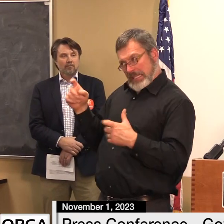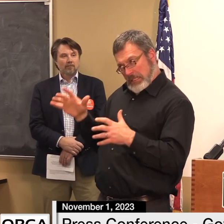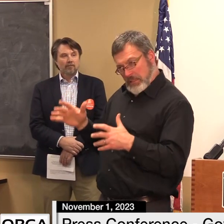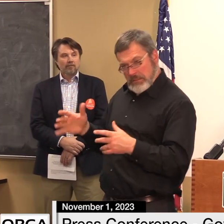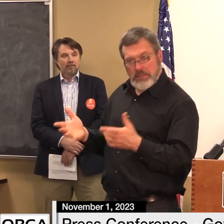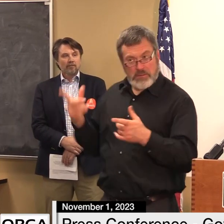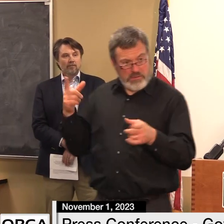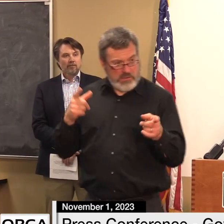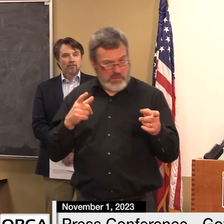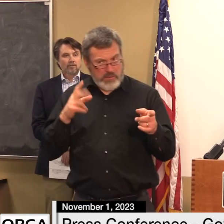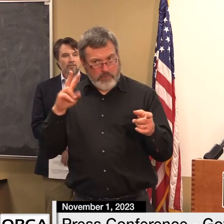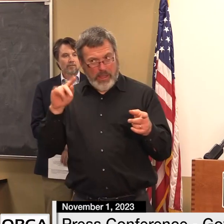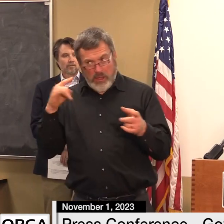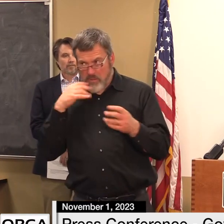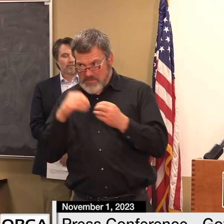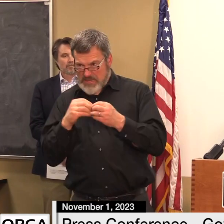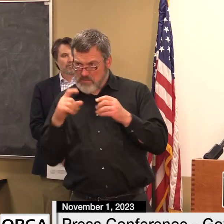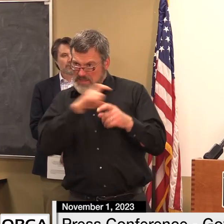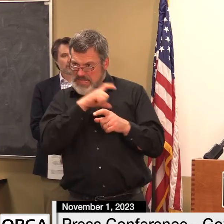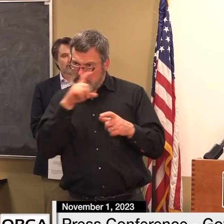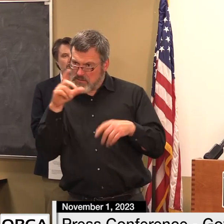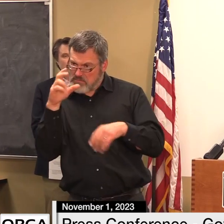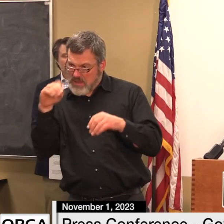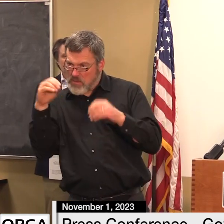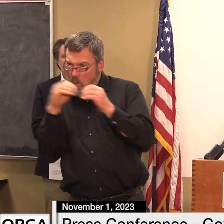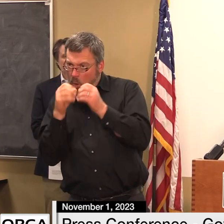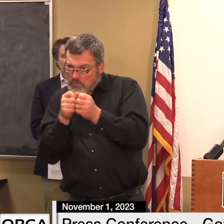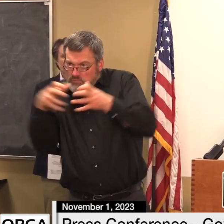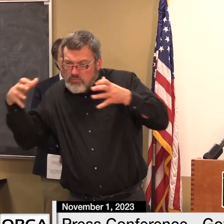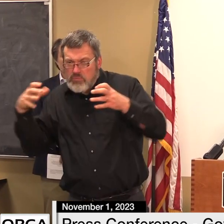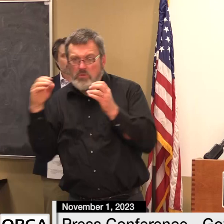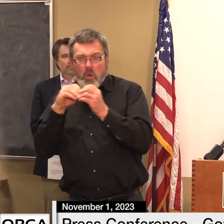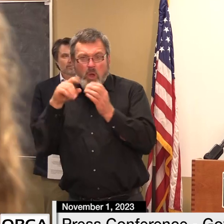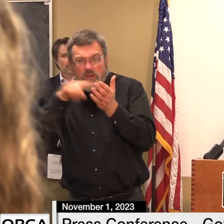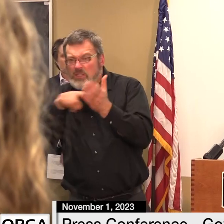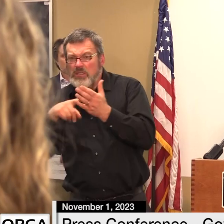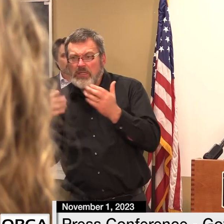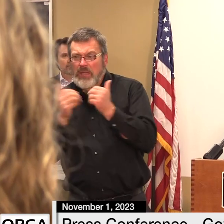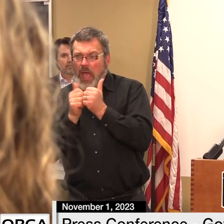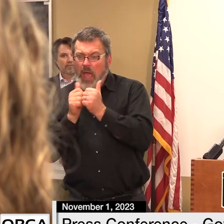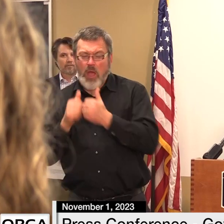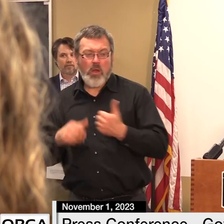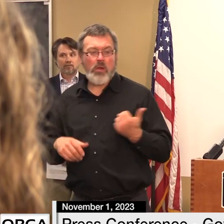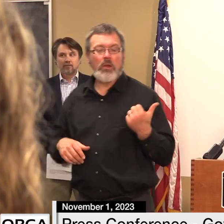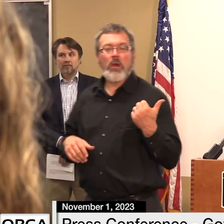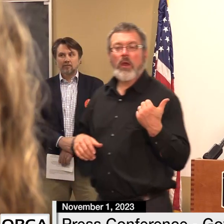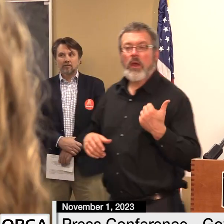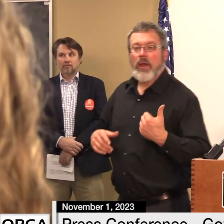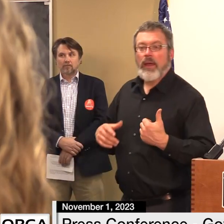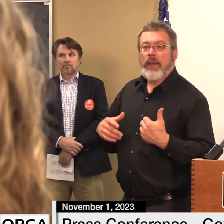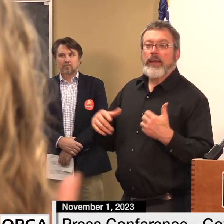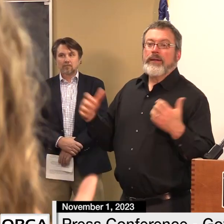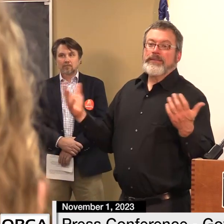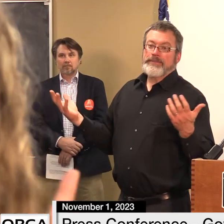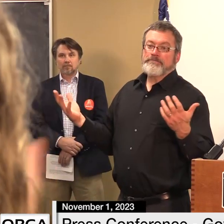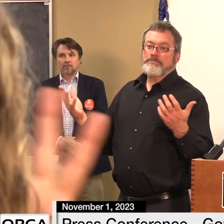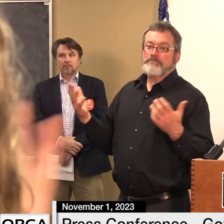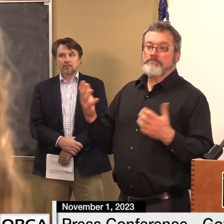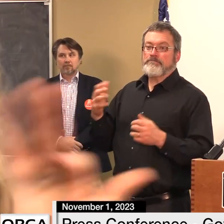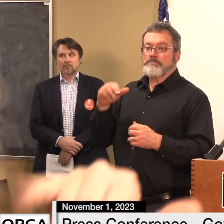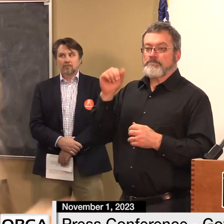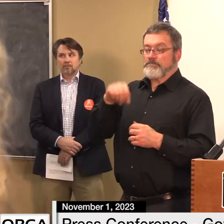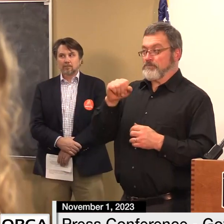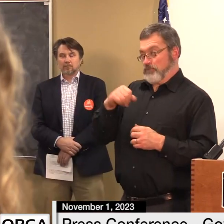Do you think the Vermont State Police has the resources that it needs to investigate all of these? There is no doubt that we are seeing the impacts of that overwhelmed in